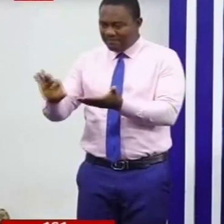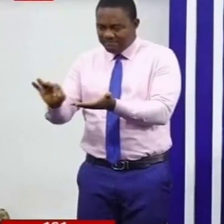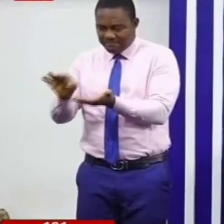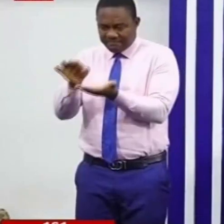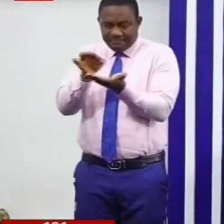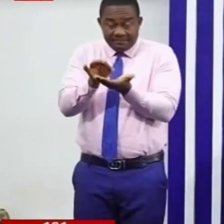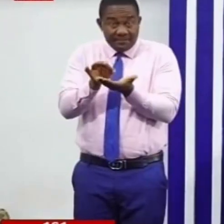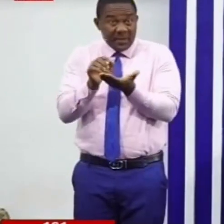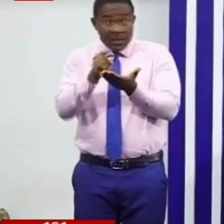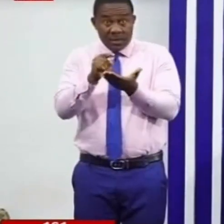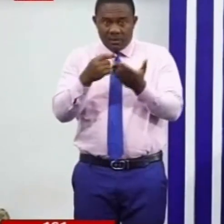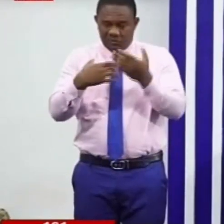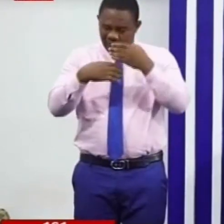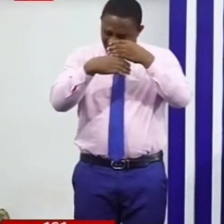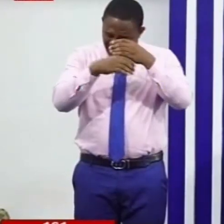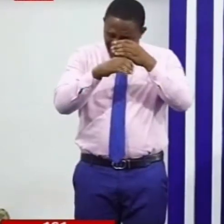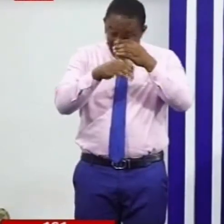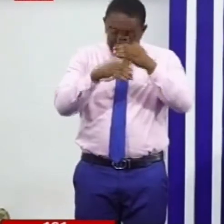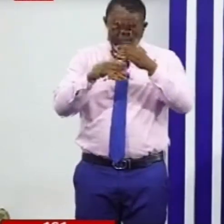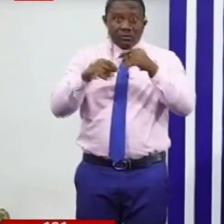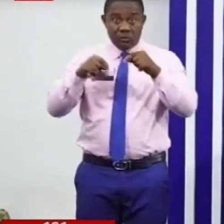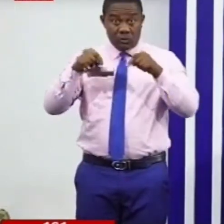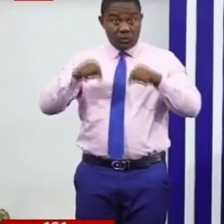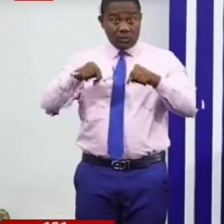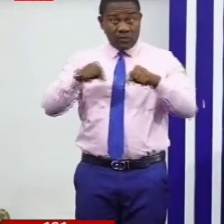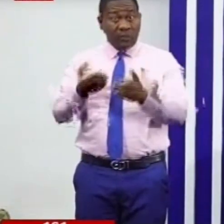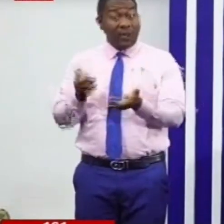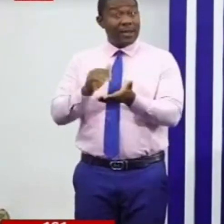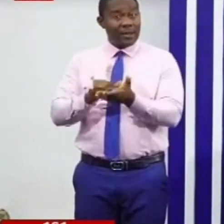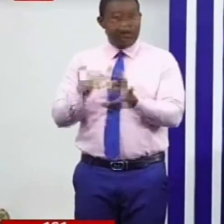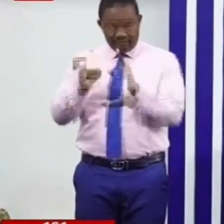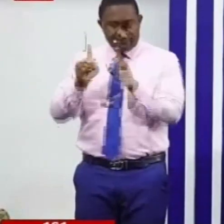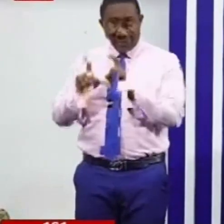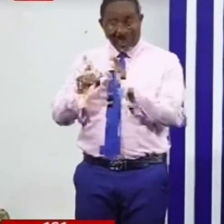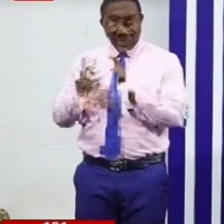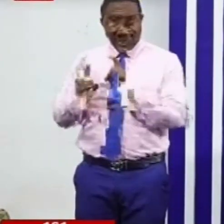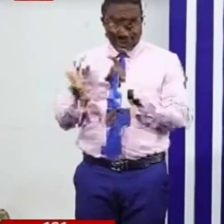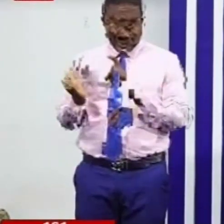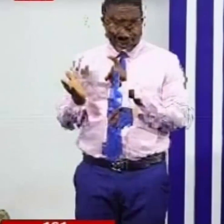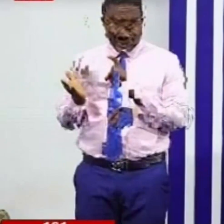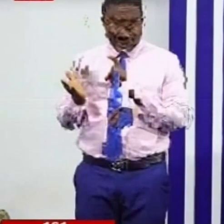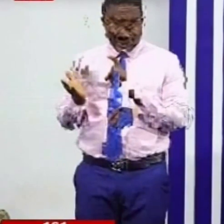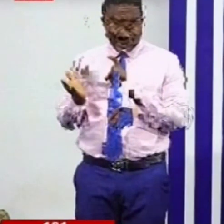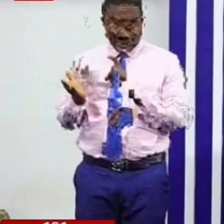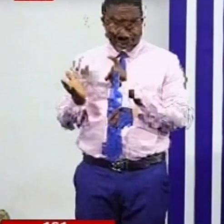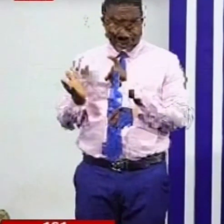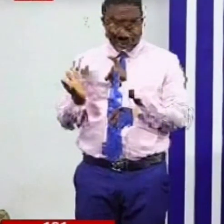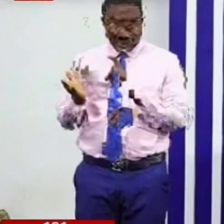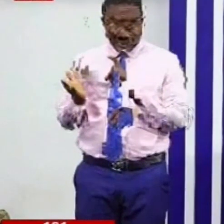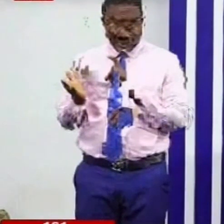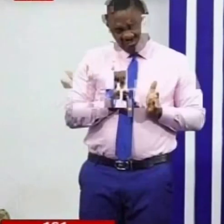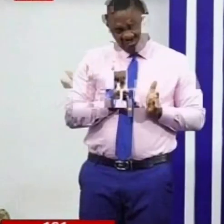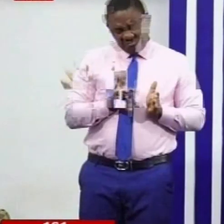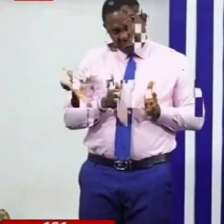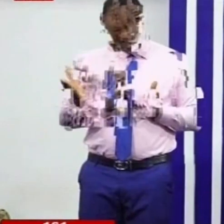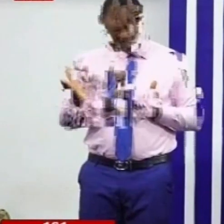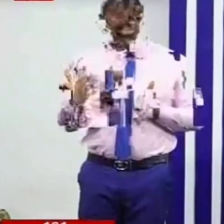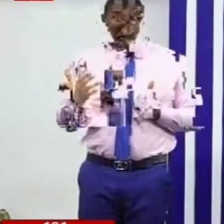tests on them today. We expect that between now and